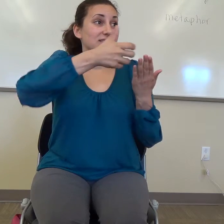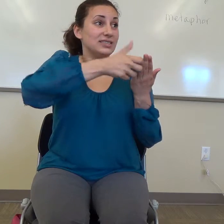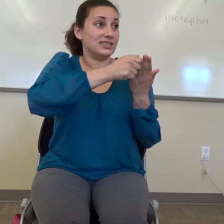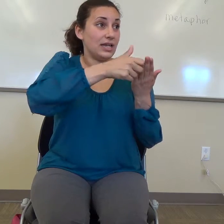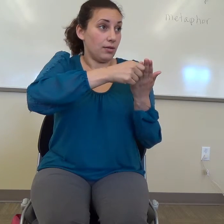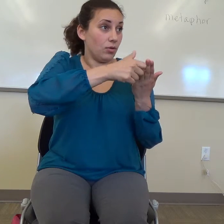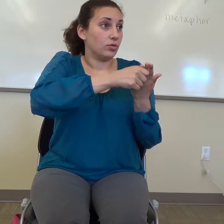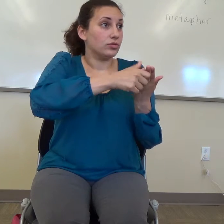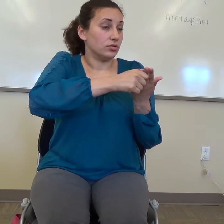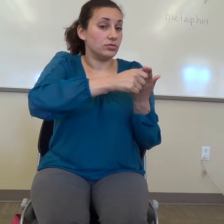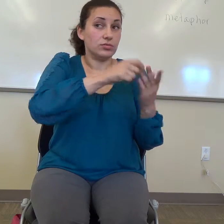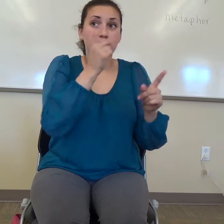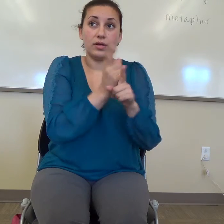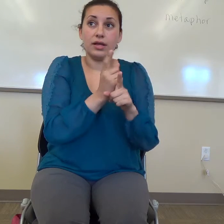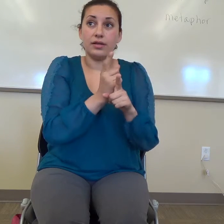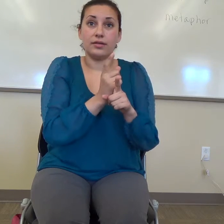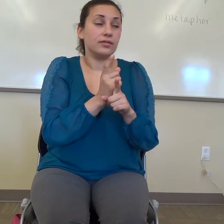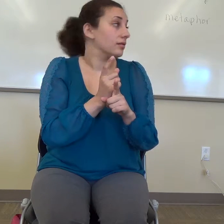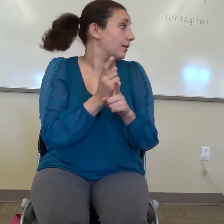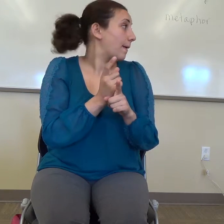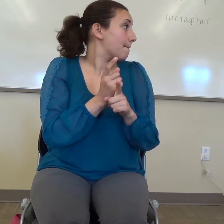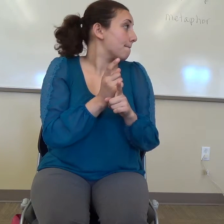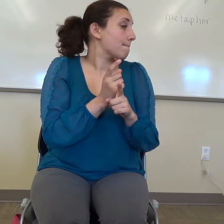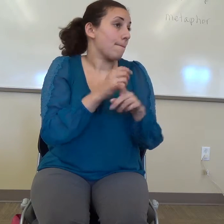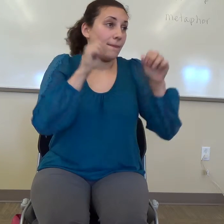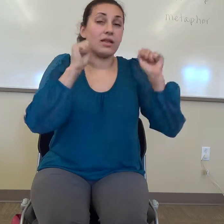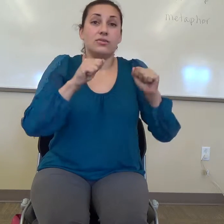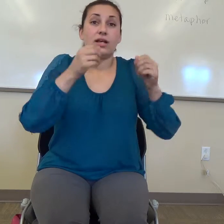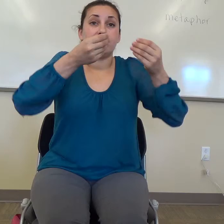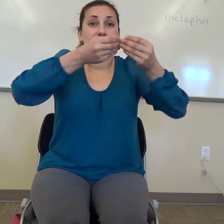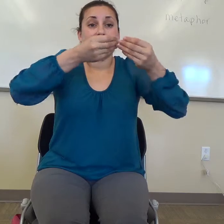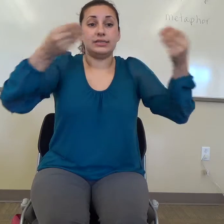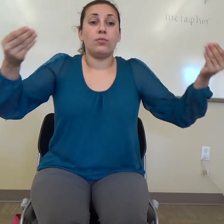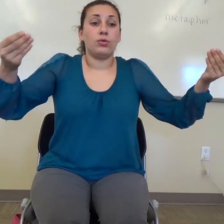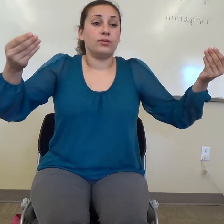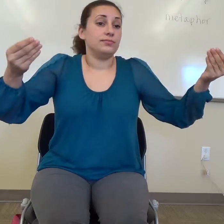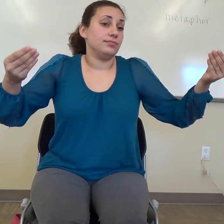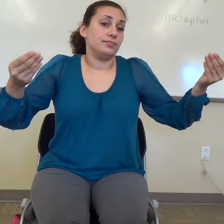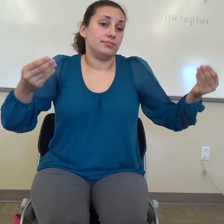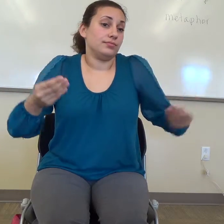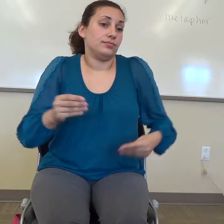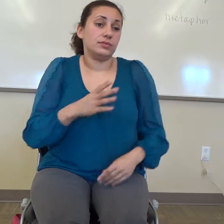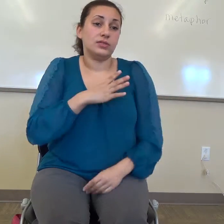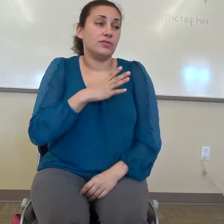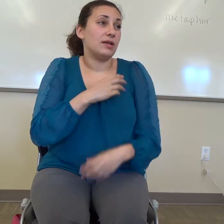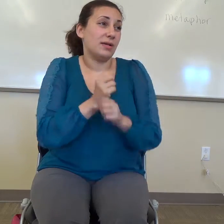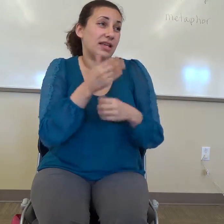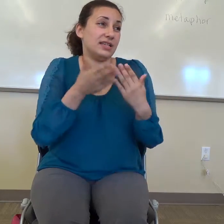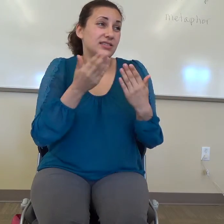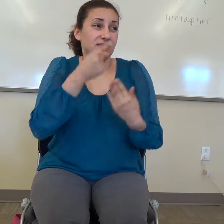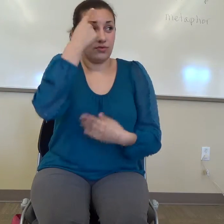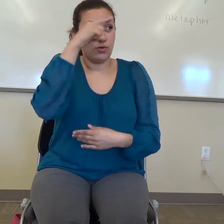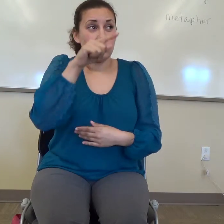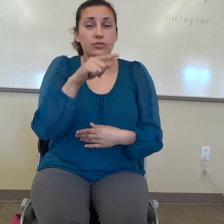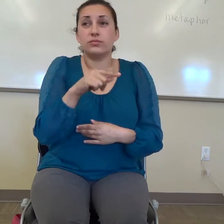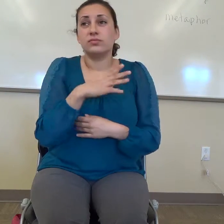right? You can, if you want to make this easier, you can tear this apart so that you can just